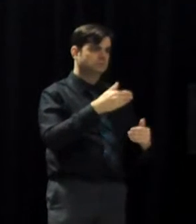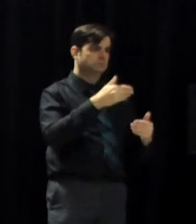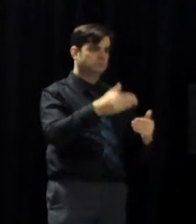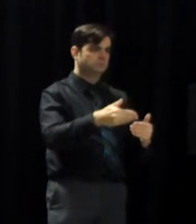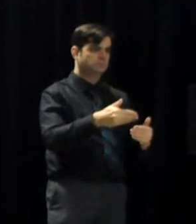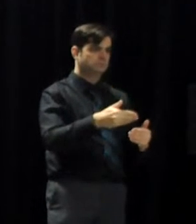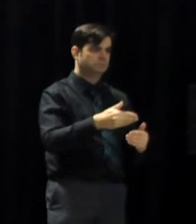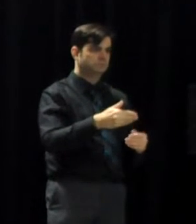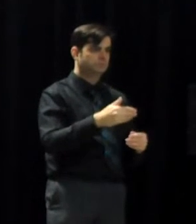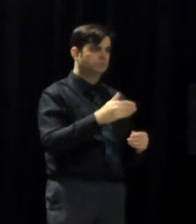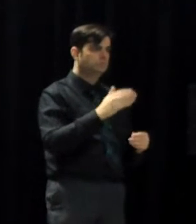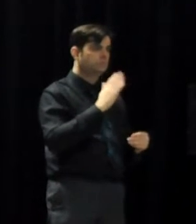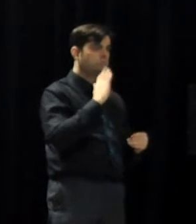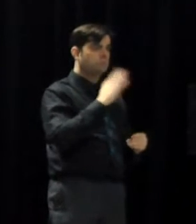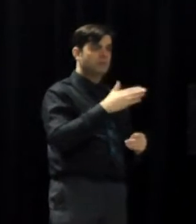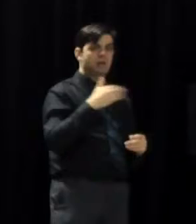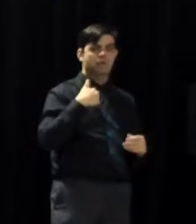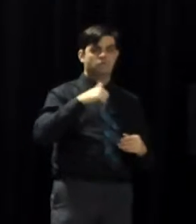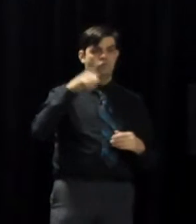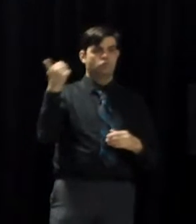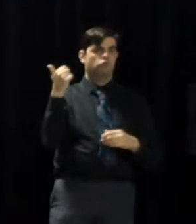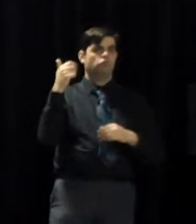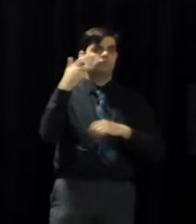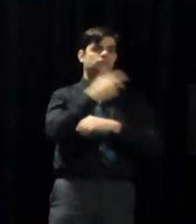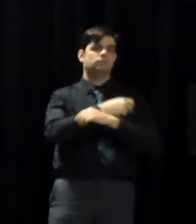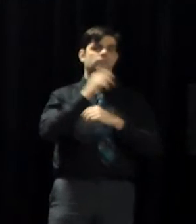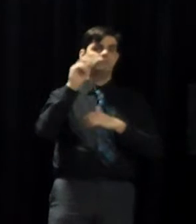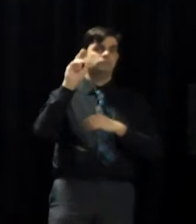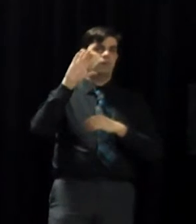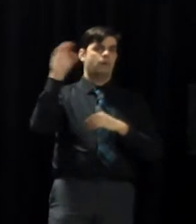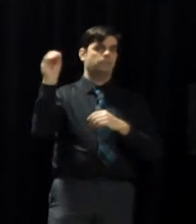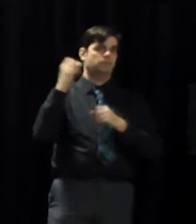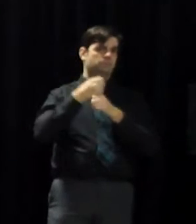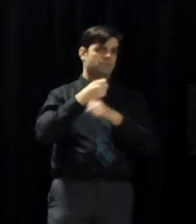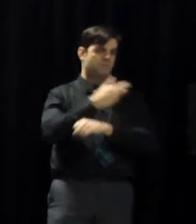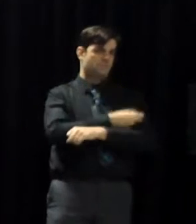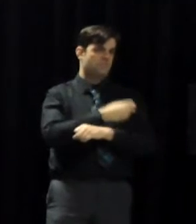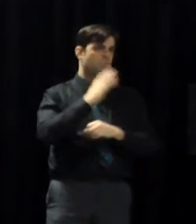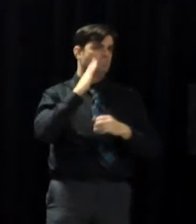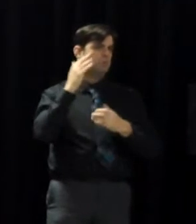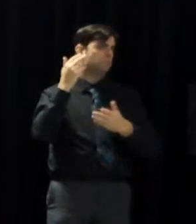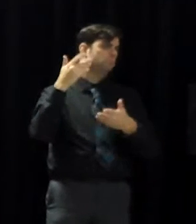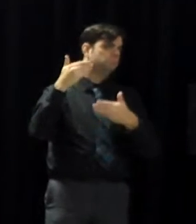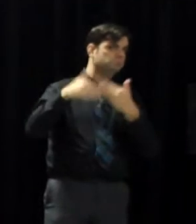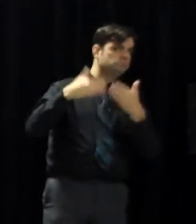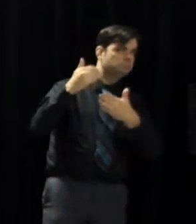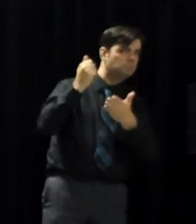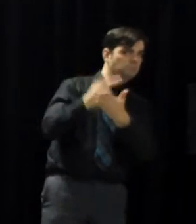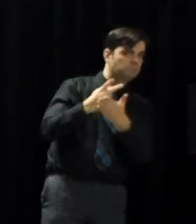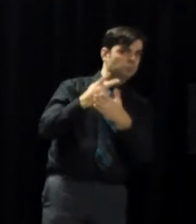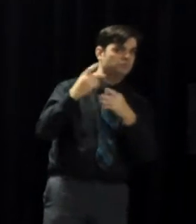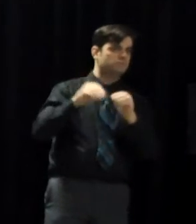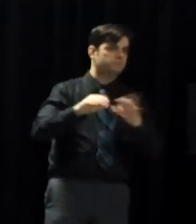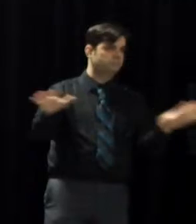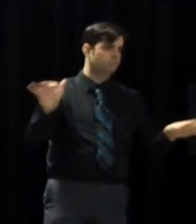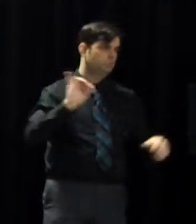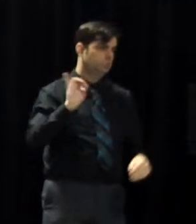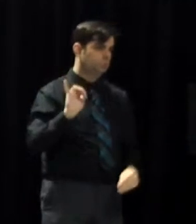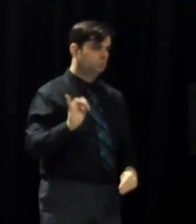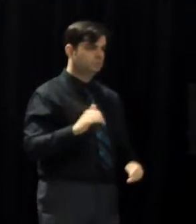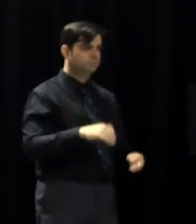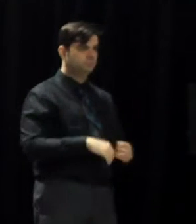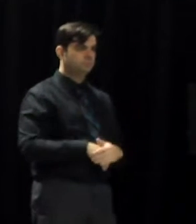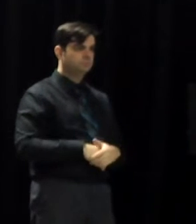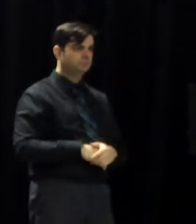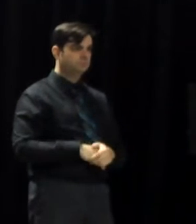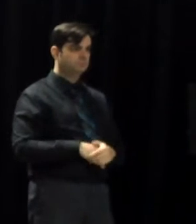this. The second wave, better grounds for the COVID virus to flourish in, like other